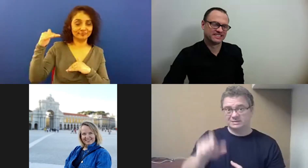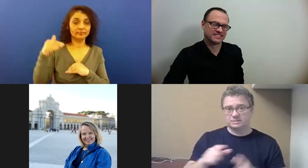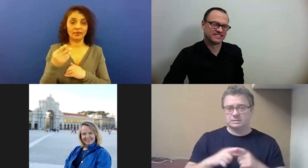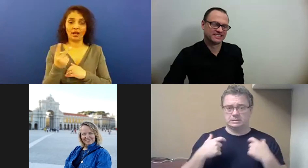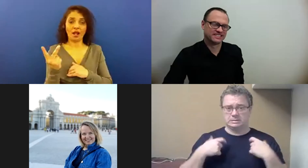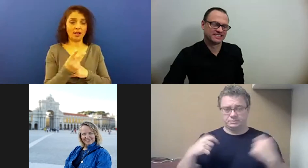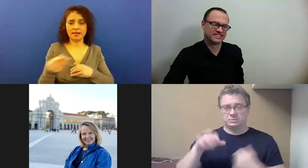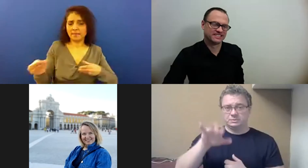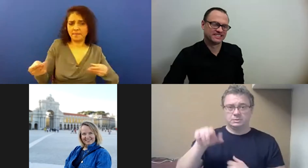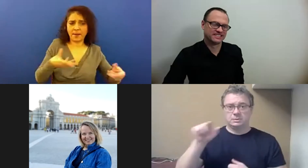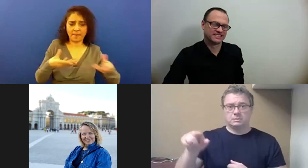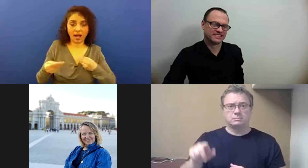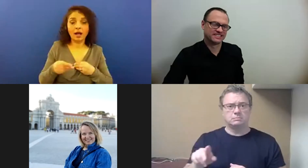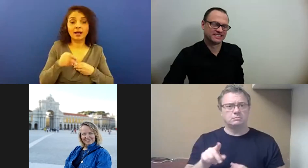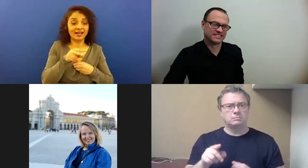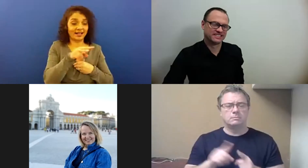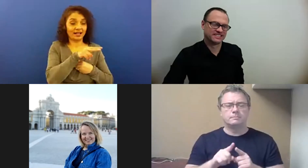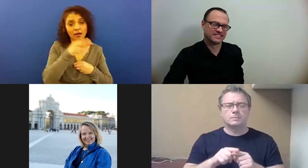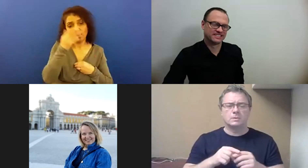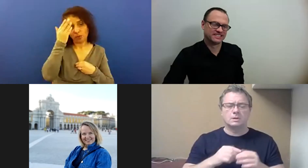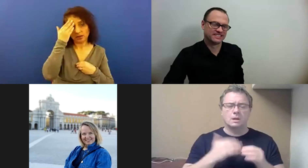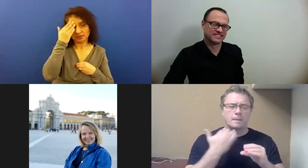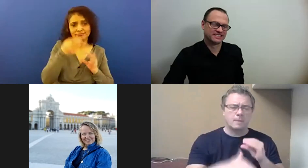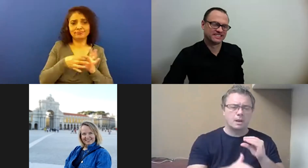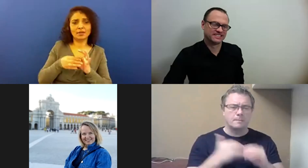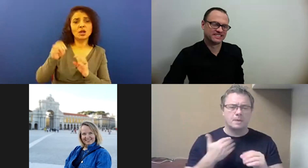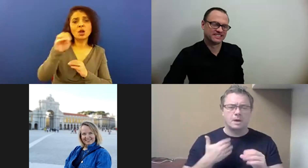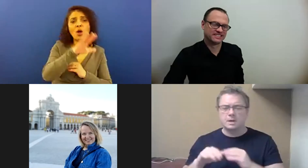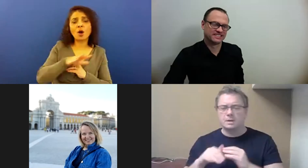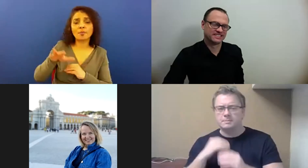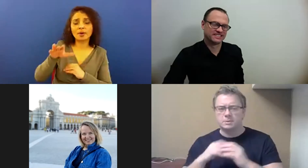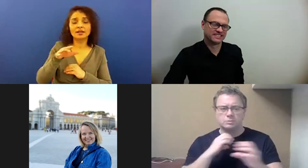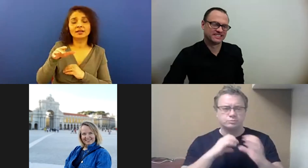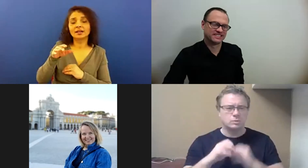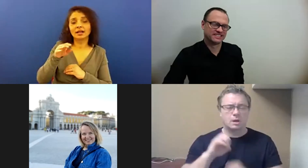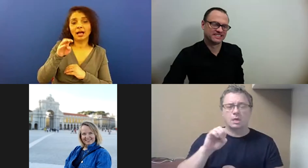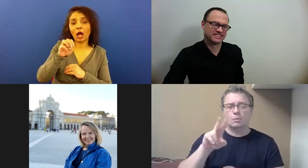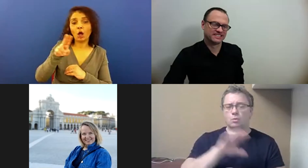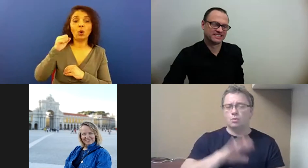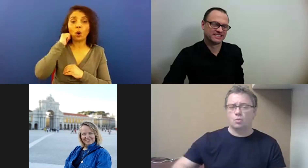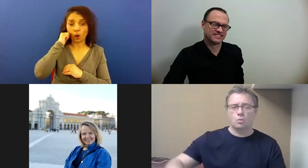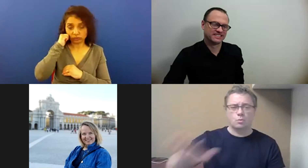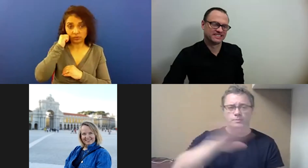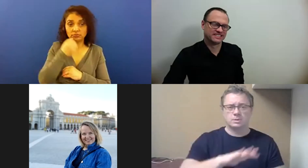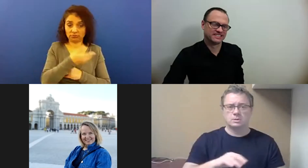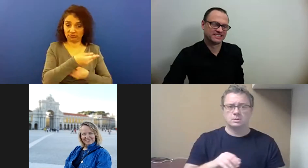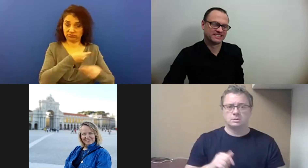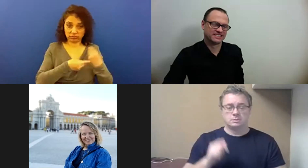Another deaf leader I'd like to thank is Helga Stevens, a former member of the European Parliament,